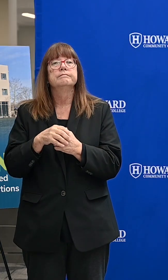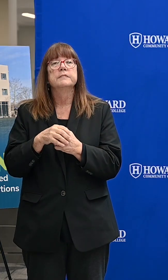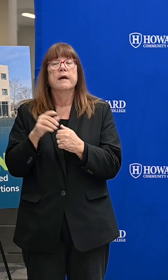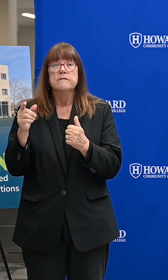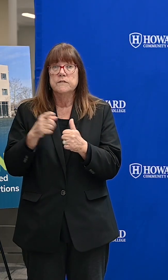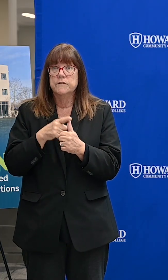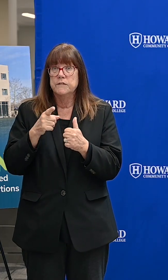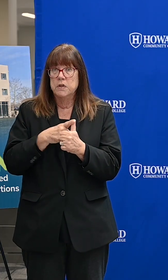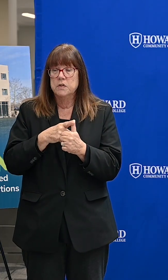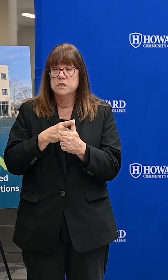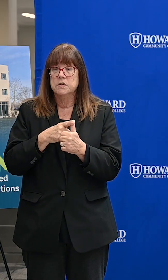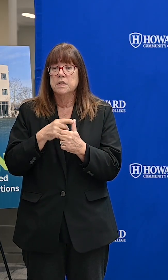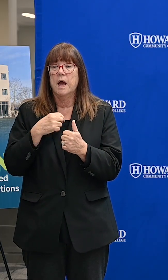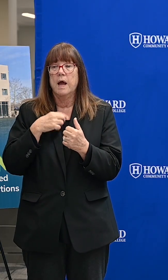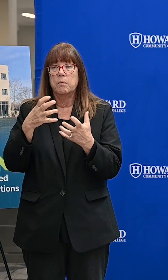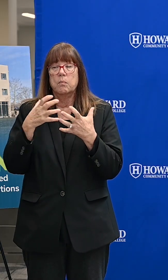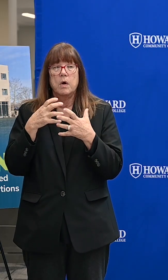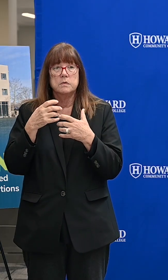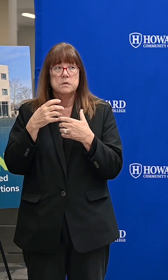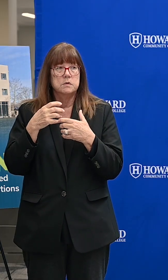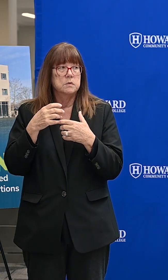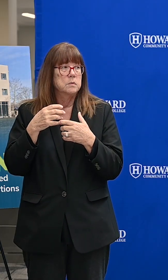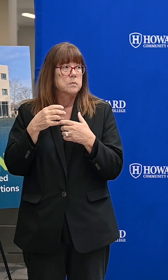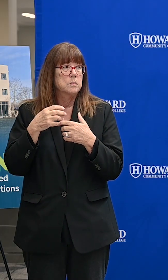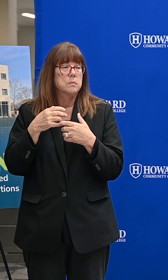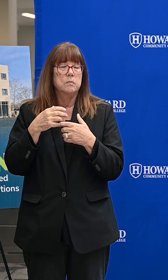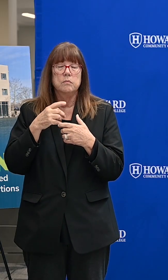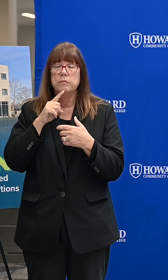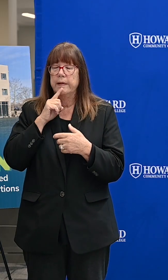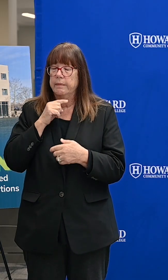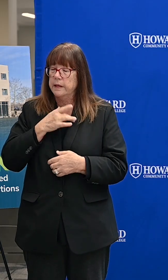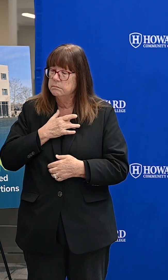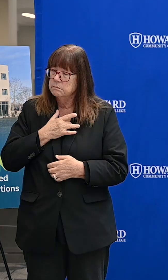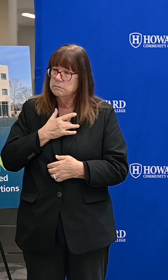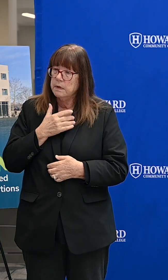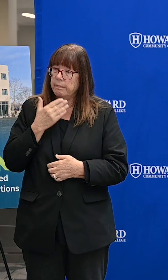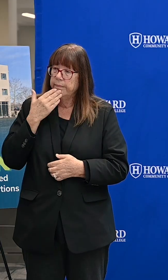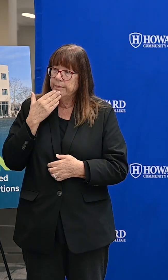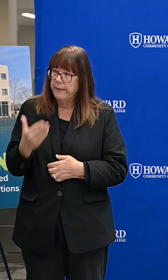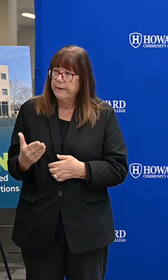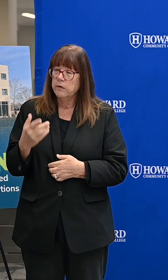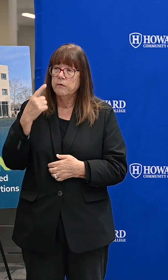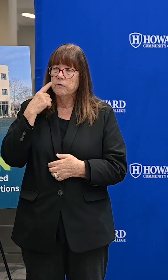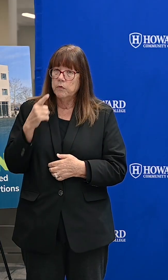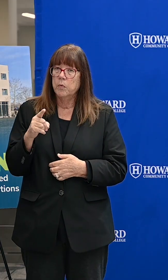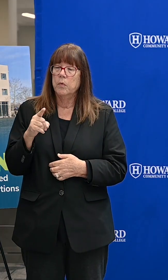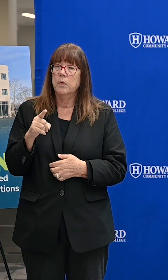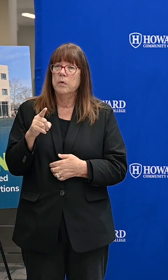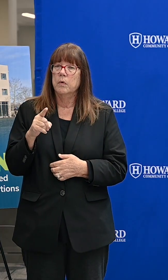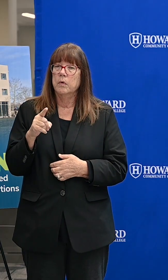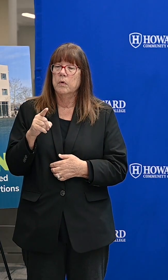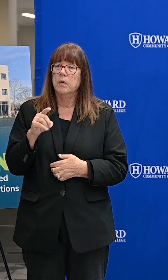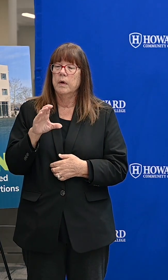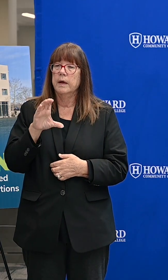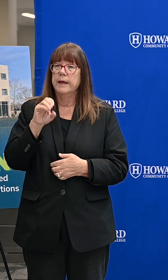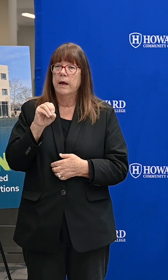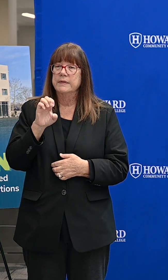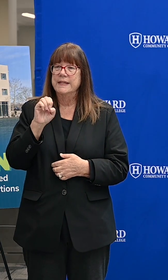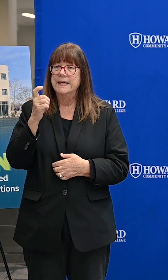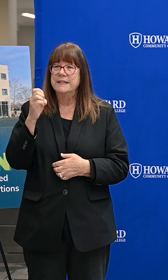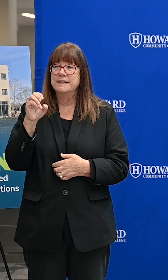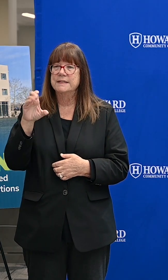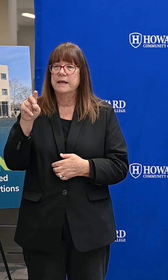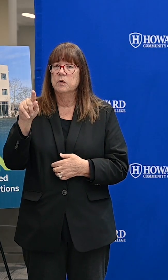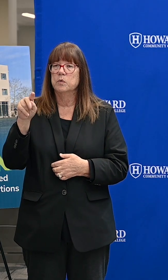and foremost, I want to extend my heartfelt thank you to our county executive,